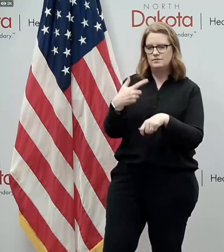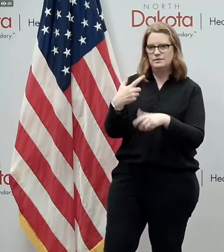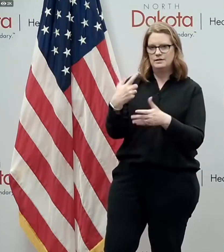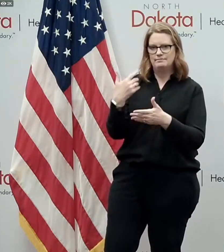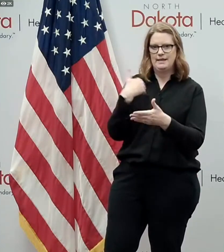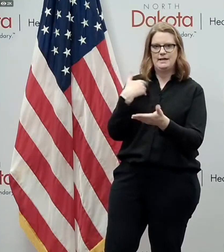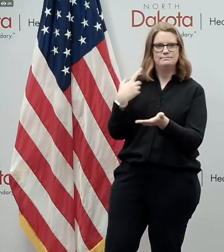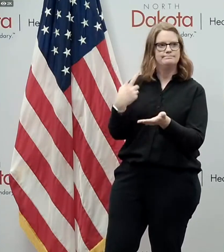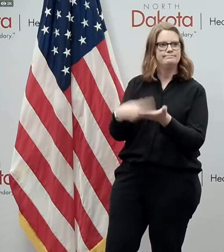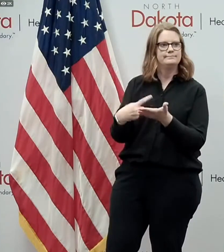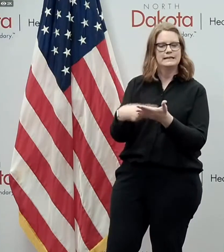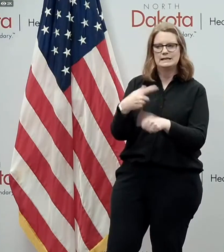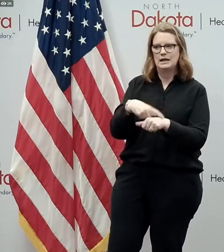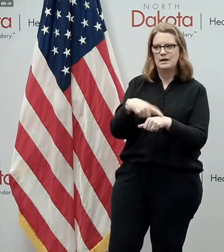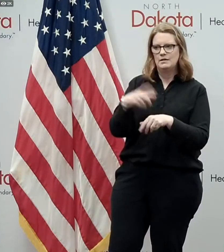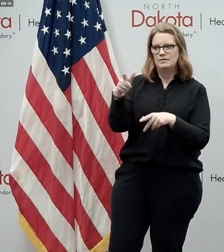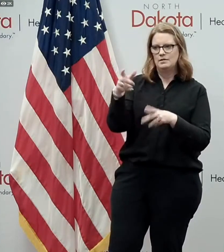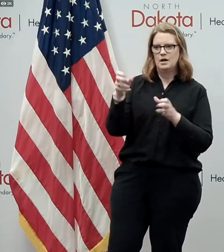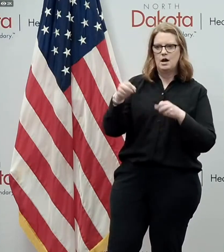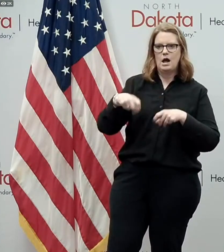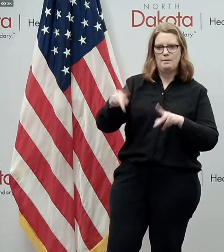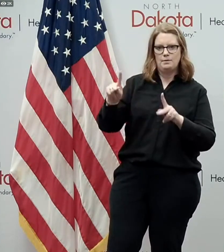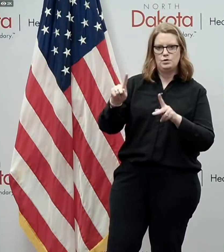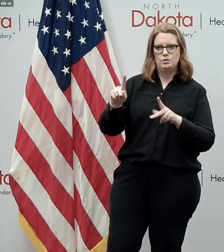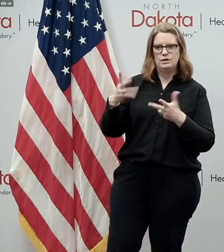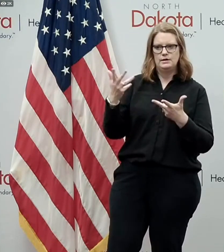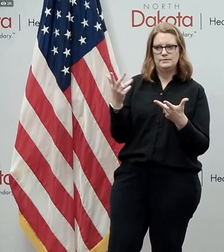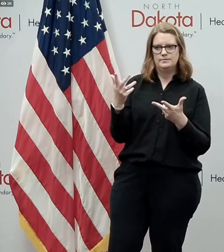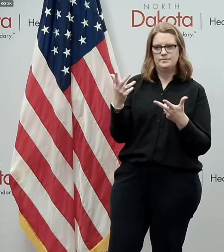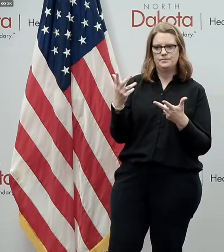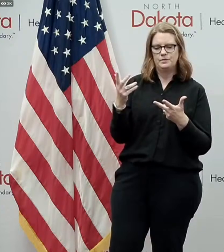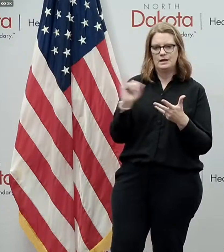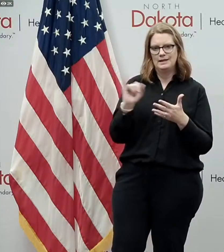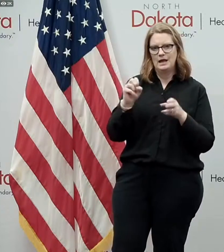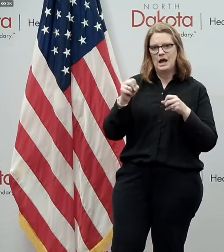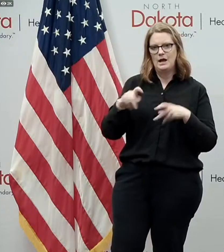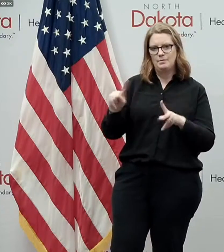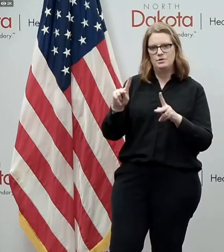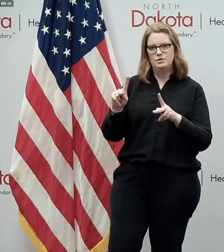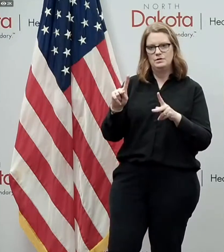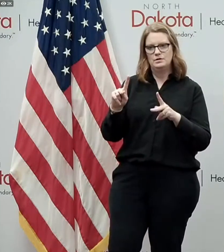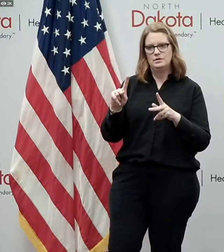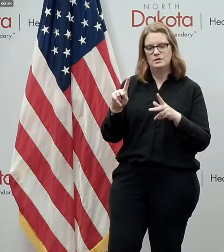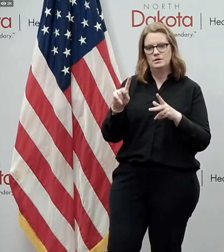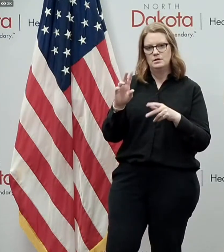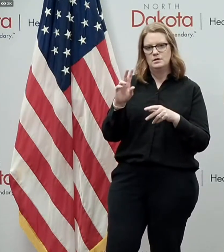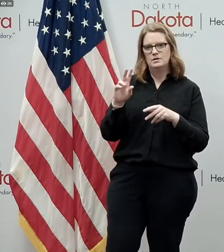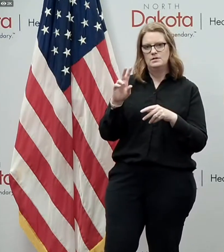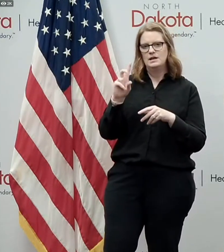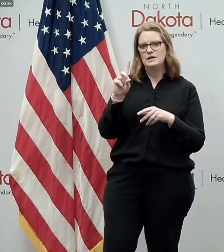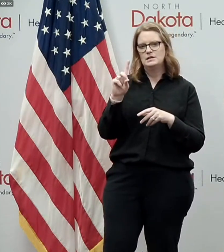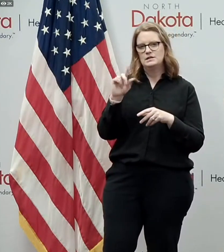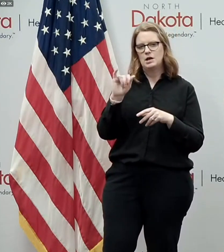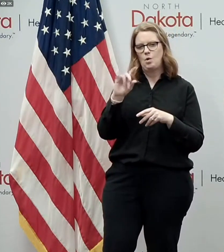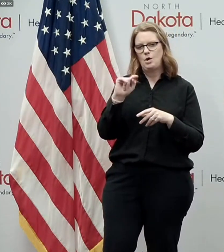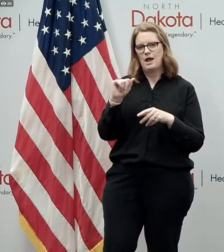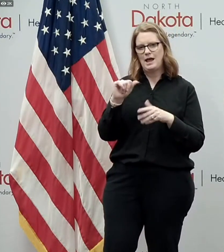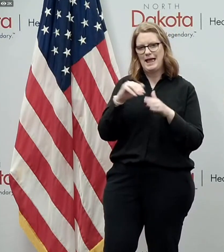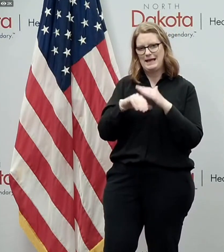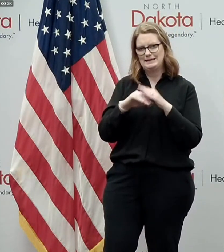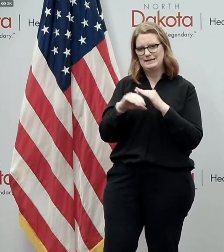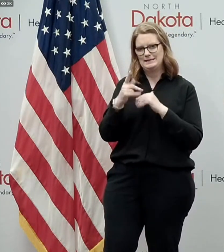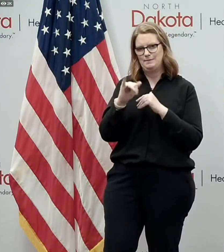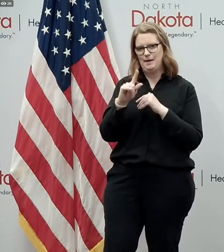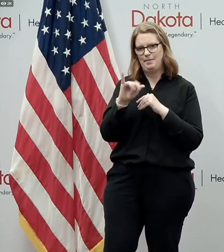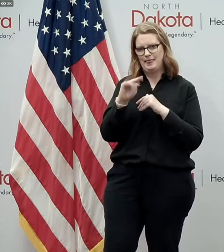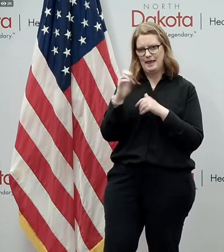would call the opportunity, just like we had an opportunity coming out of the Dakota Access Pipeline protests, to have that be